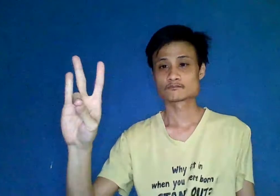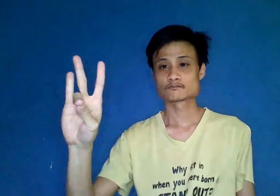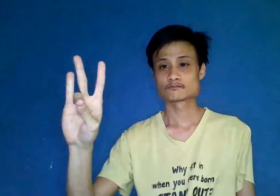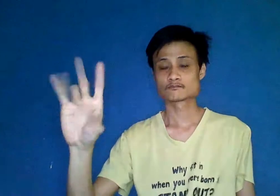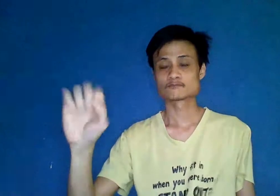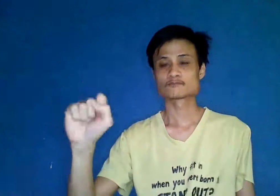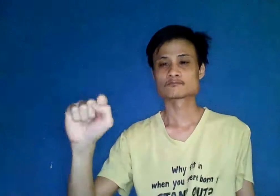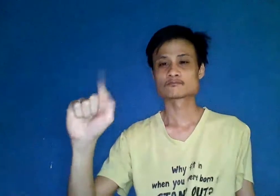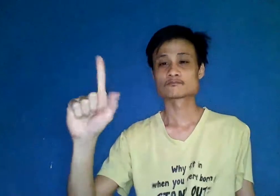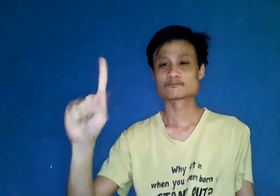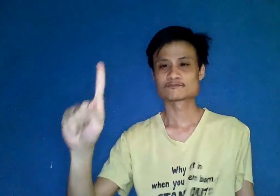complete.